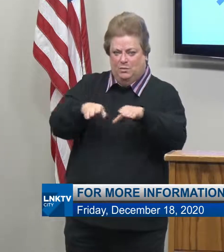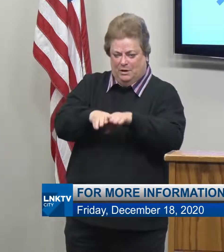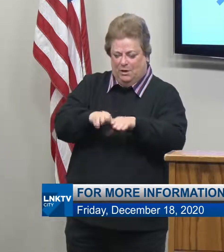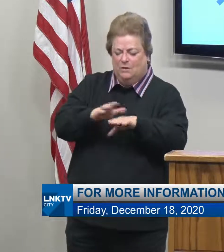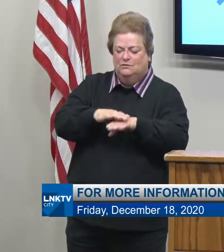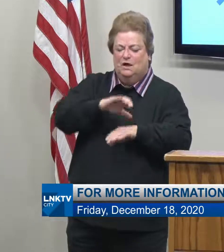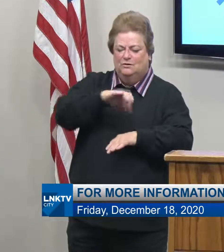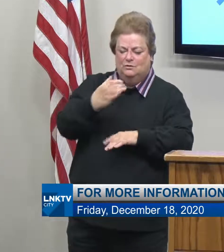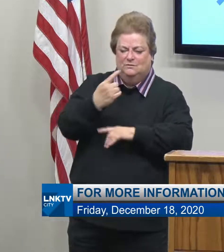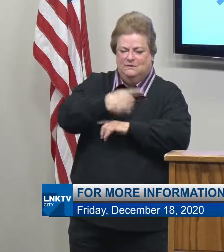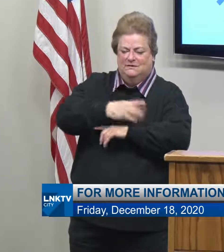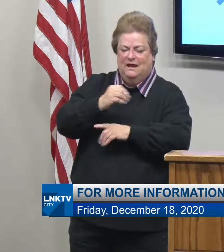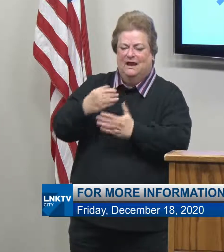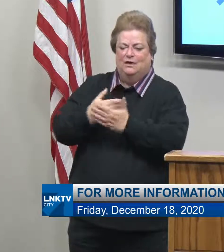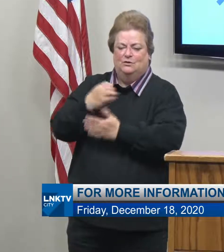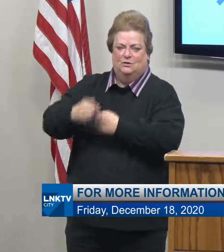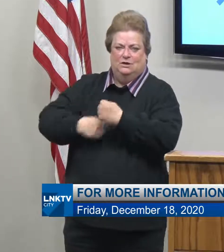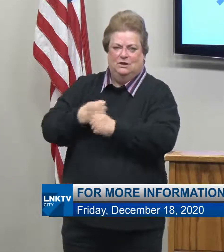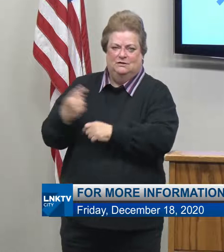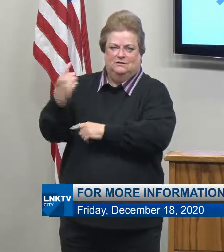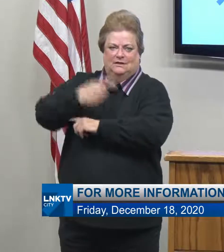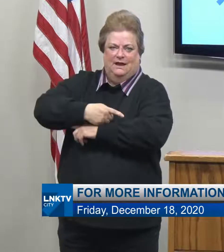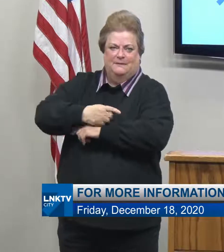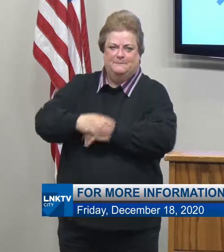Christmas Day and New Year's Day.